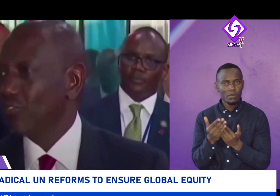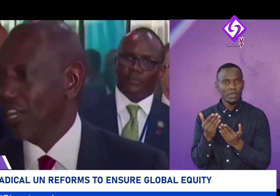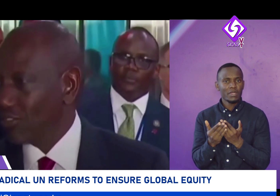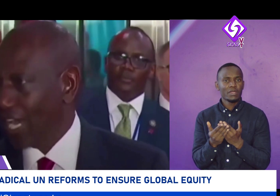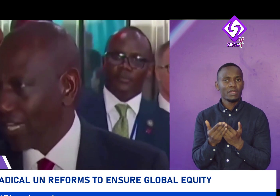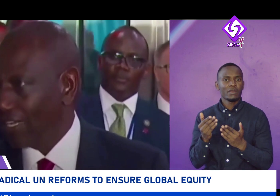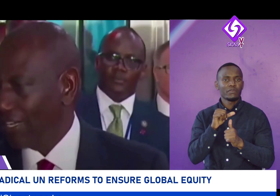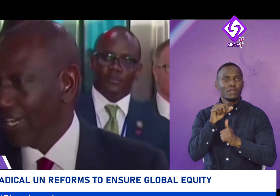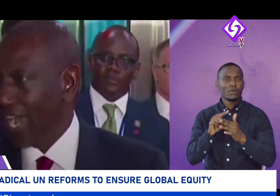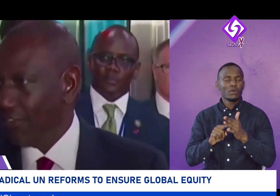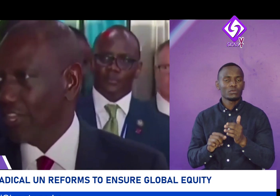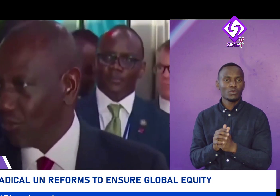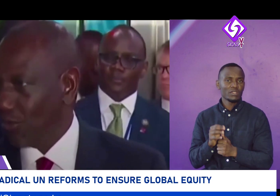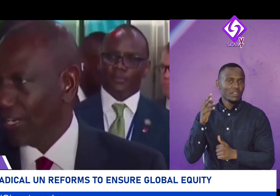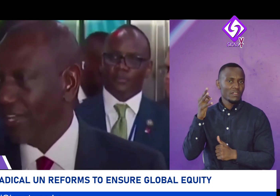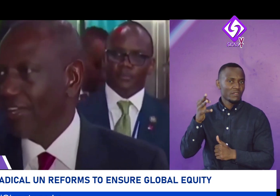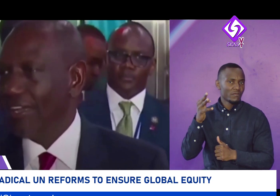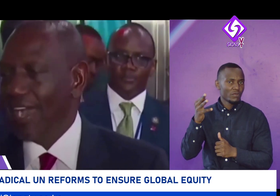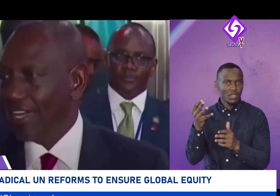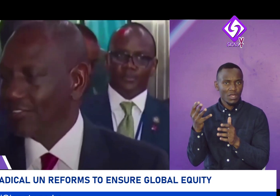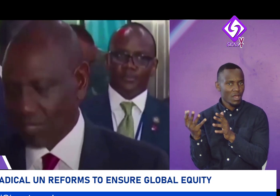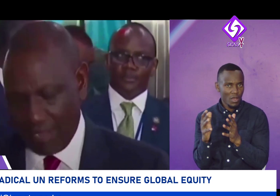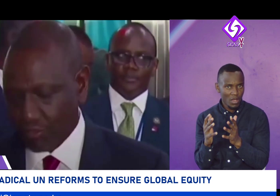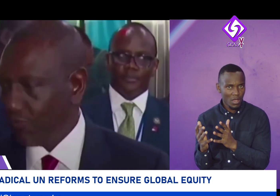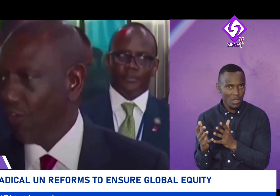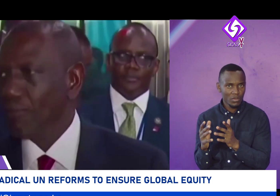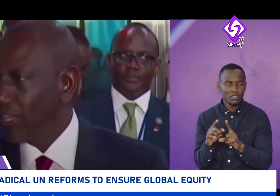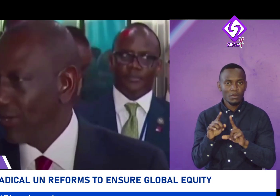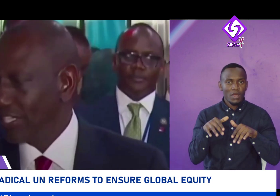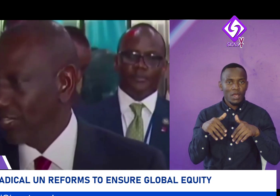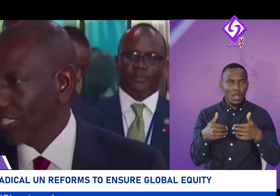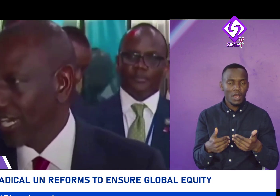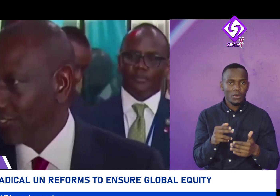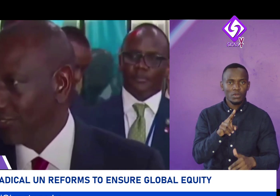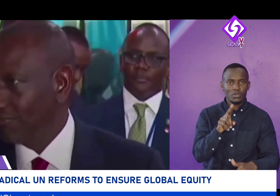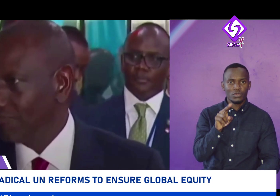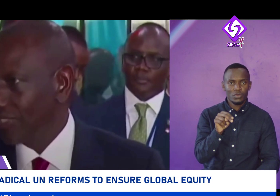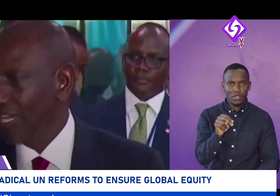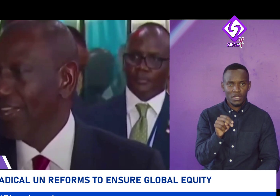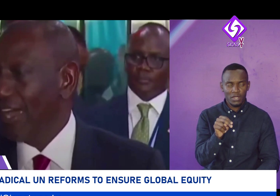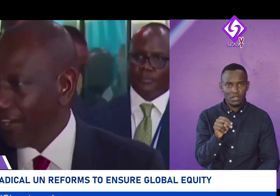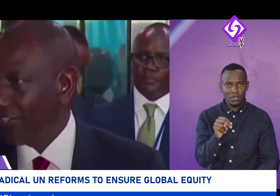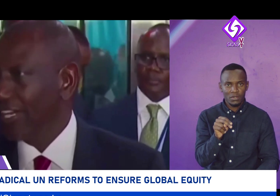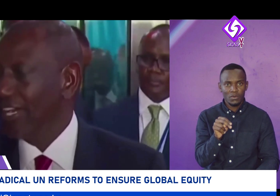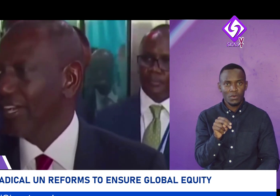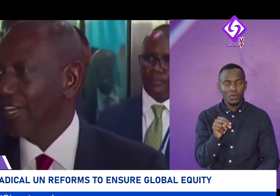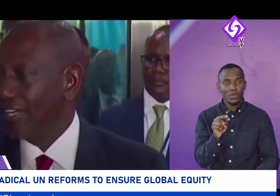the future looks like and how the UN we have to reform the UN Security Council. Africa